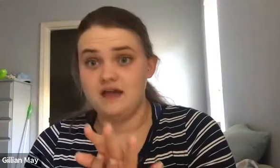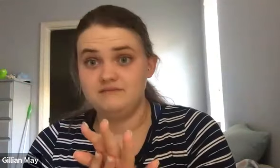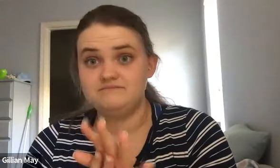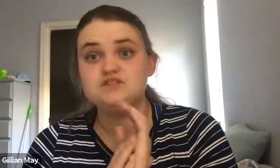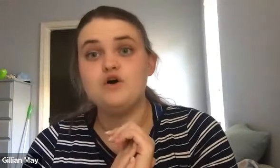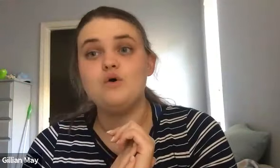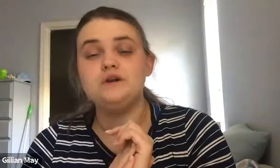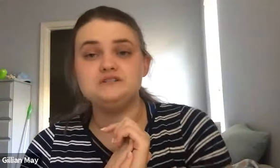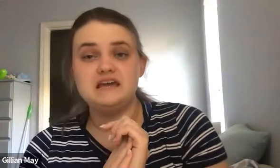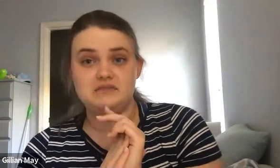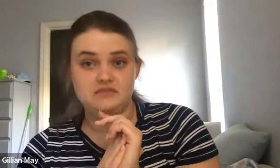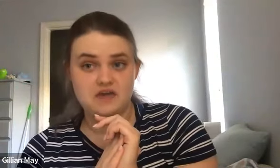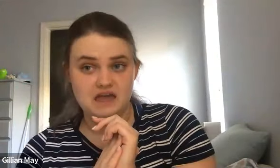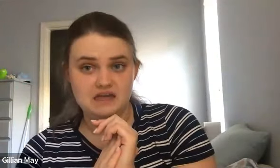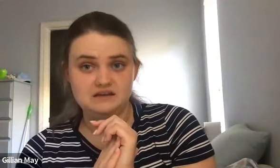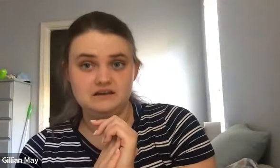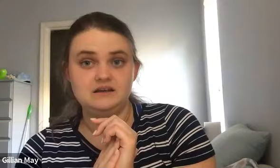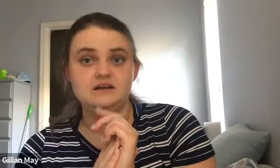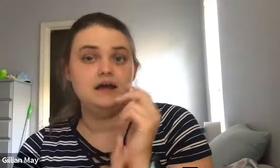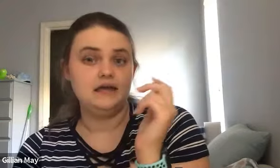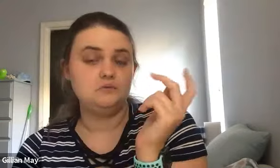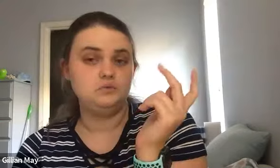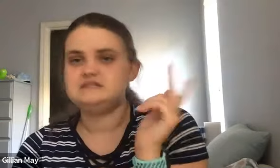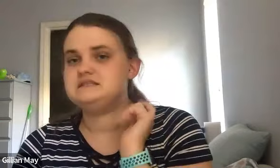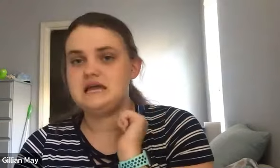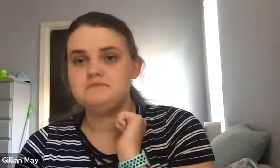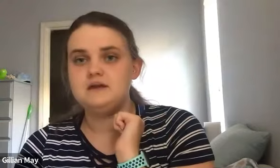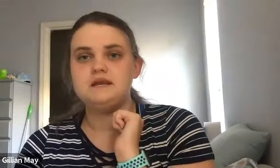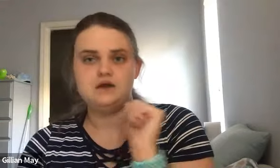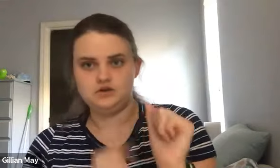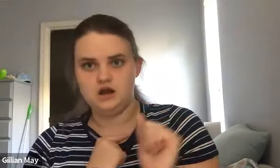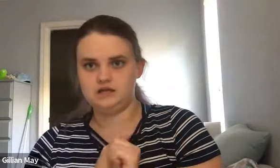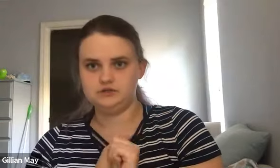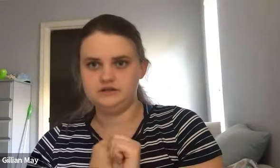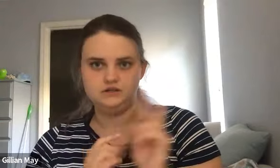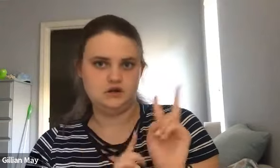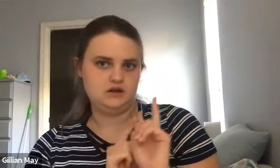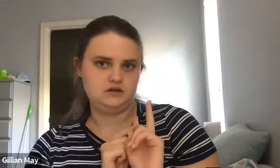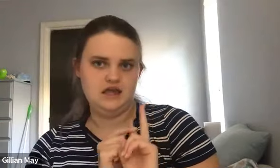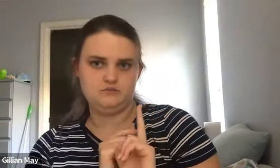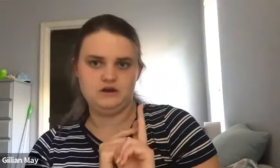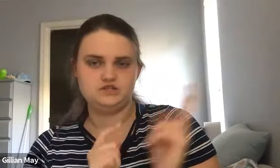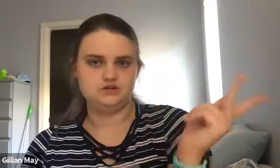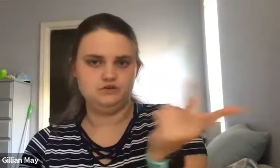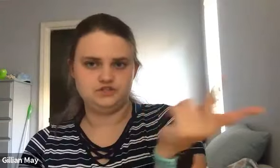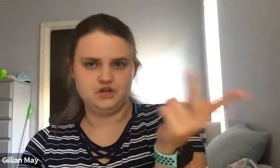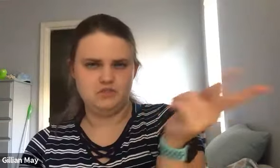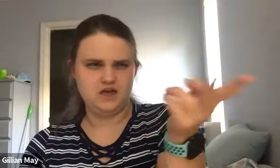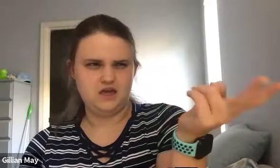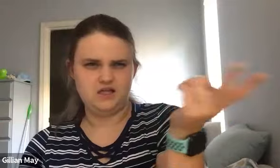they. So when you're saying they, it's the same thing, but now you're not included. You're not going to have one to you. You'll just go they,